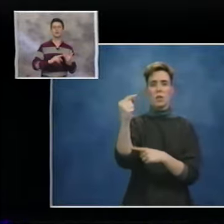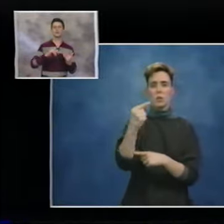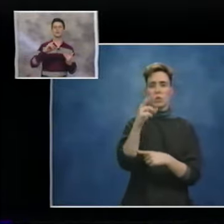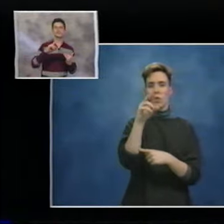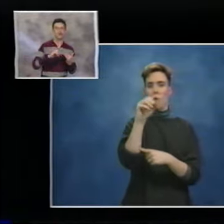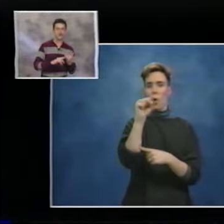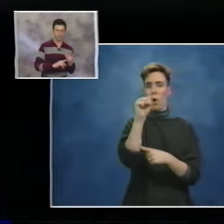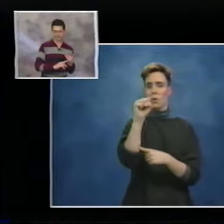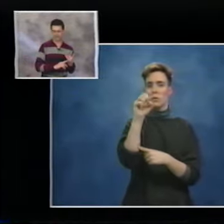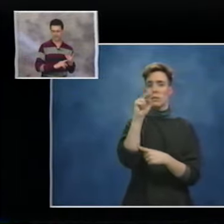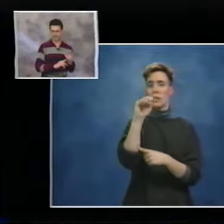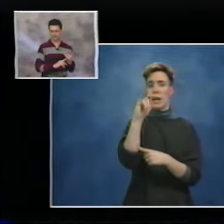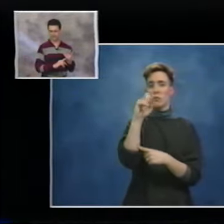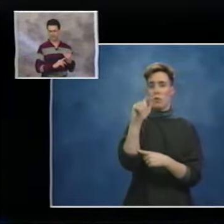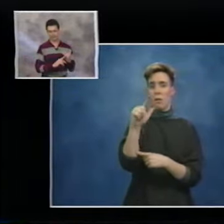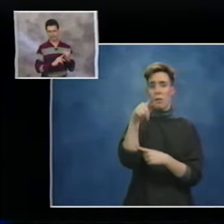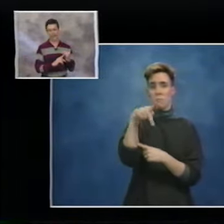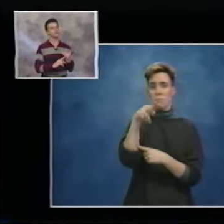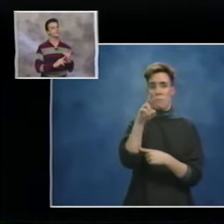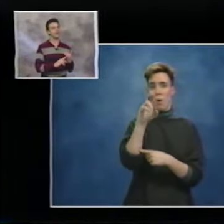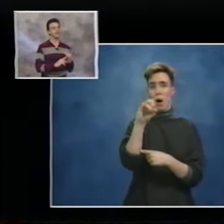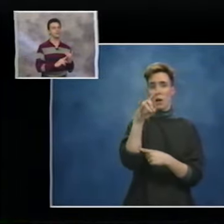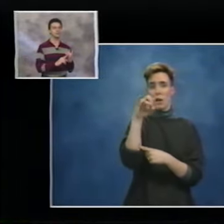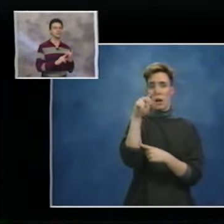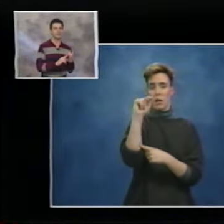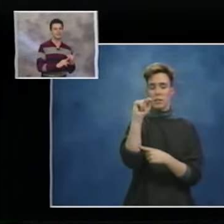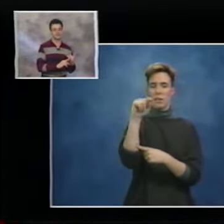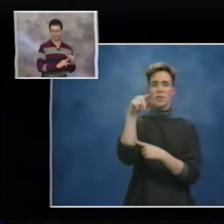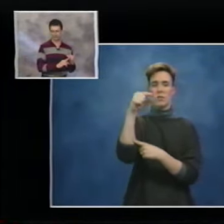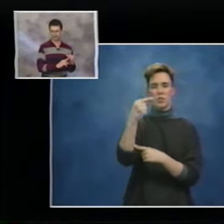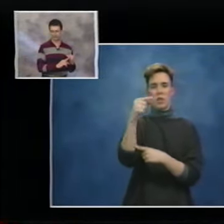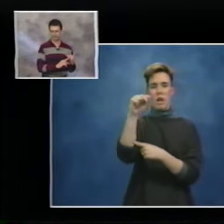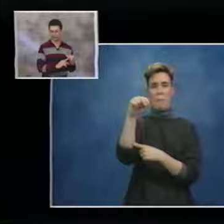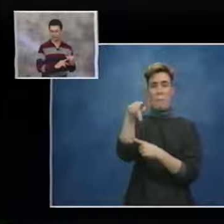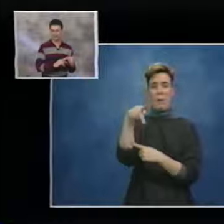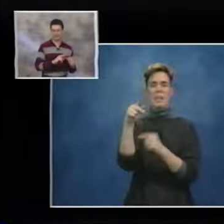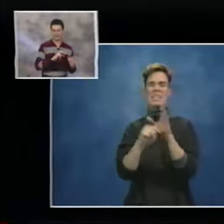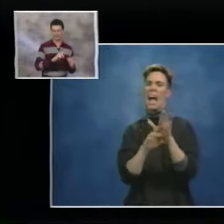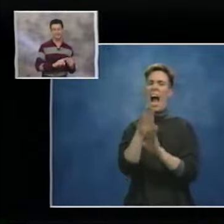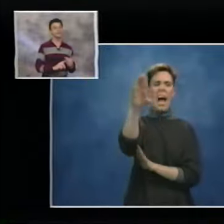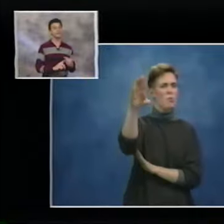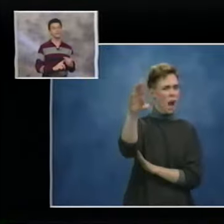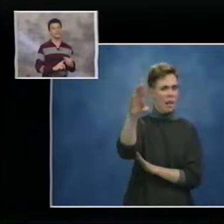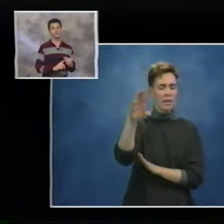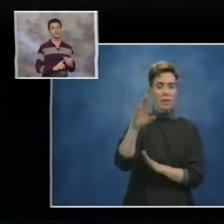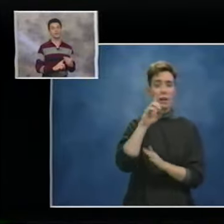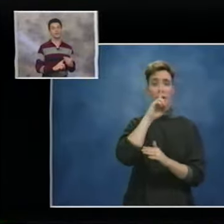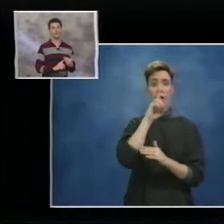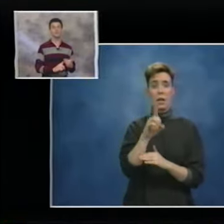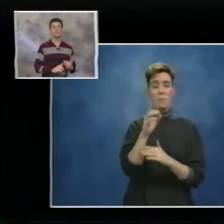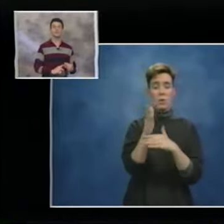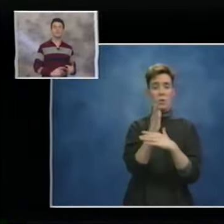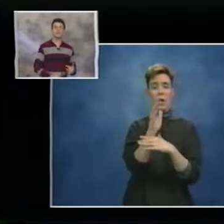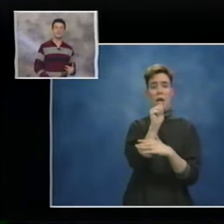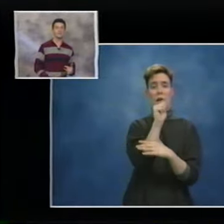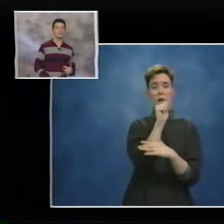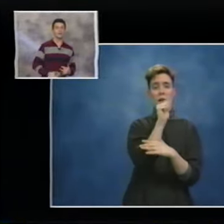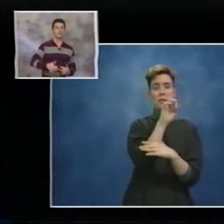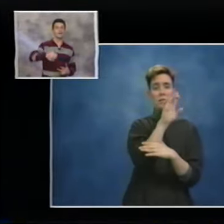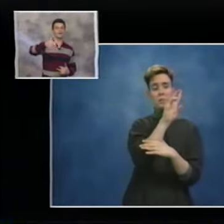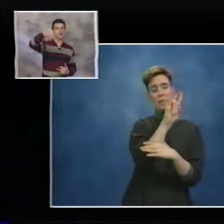product skyrocketed. As a matter of fact, between 1874 and 1883,